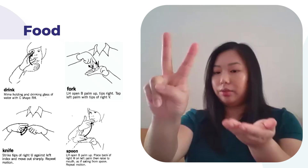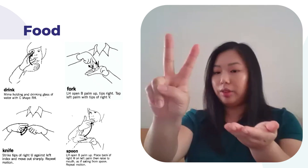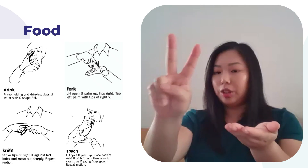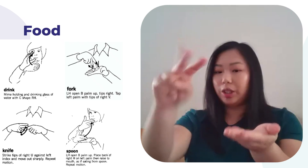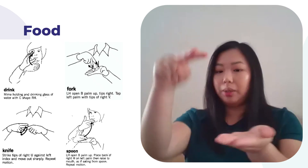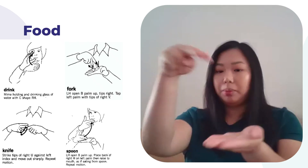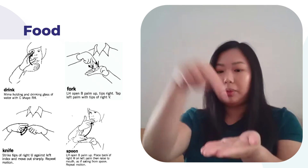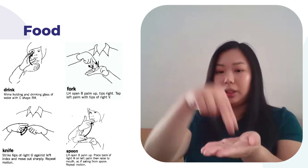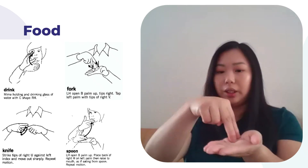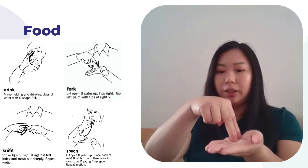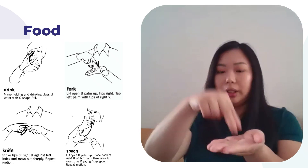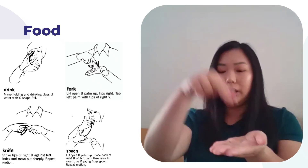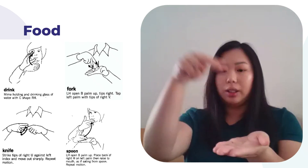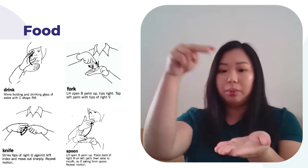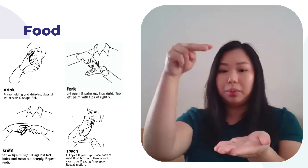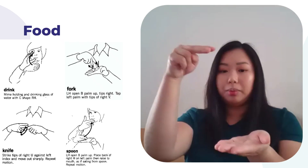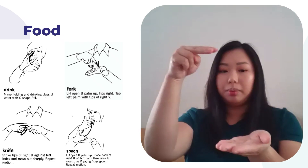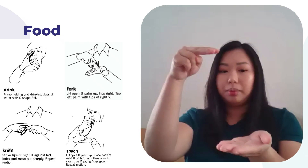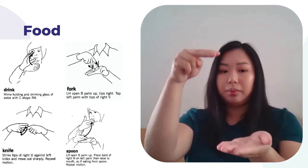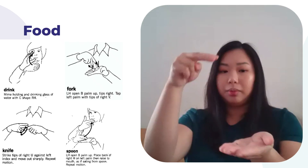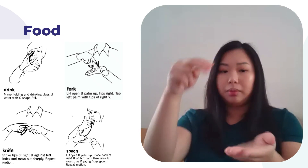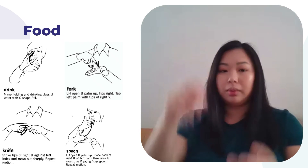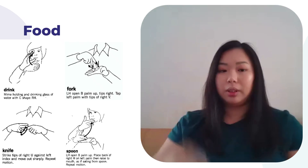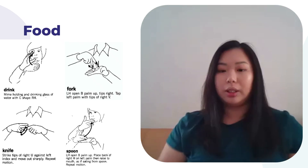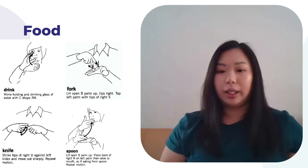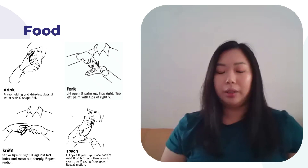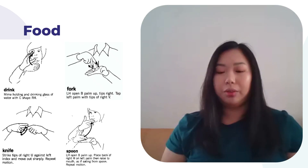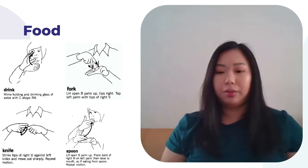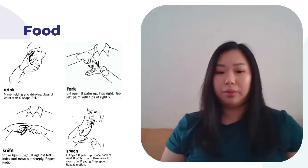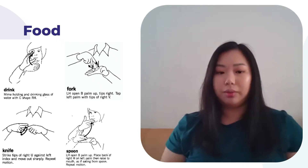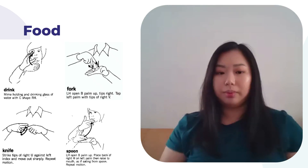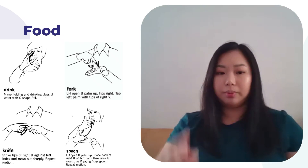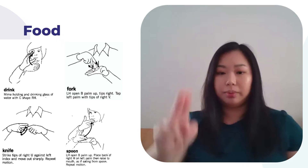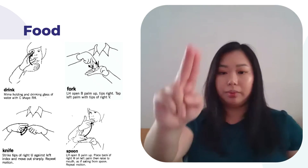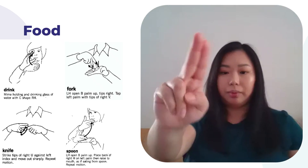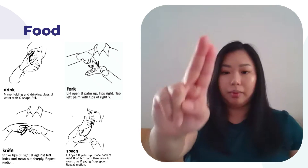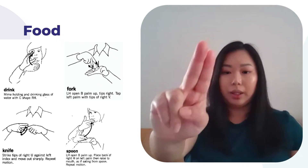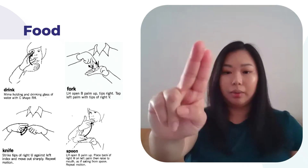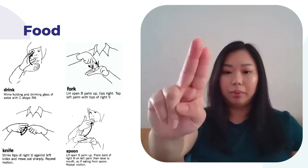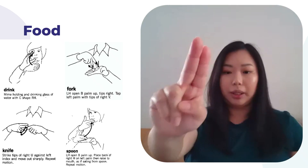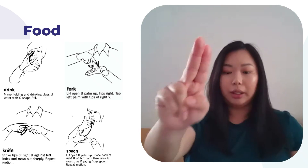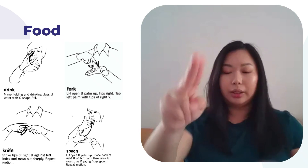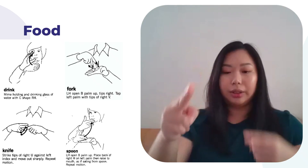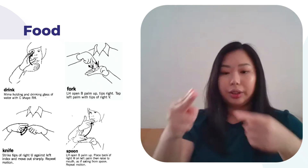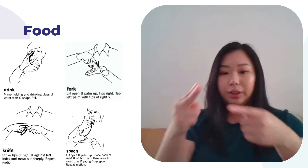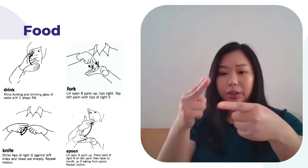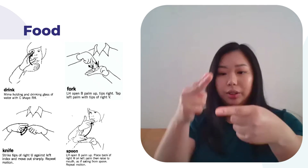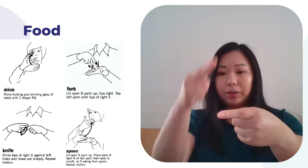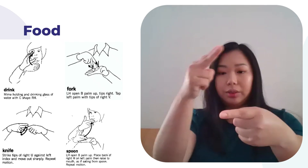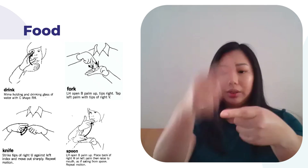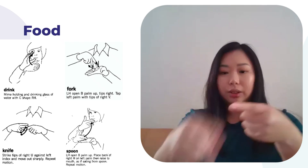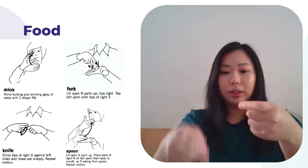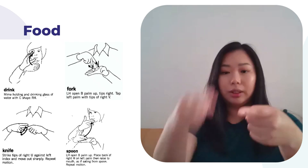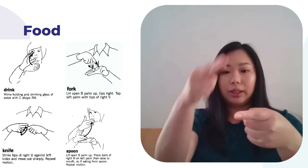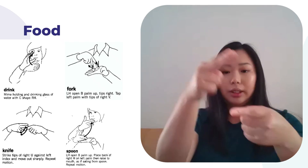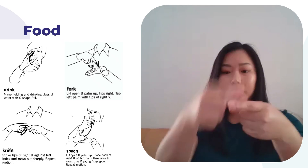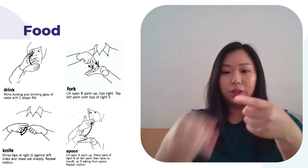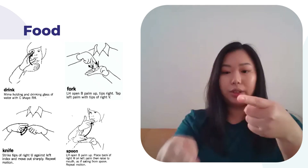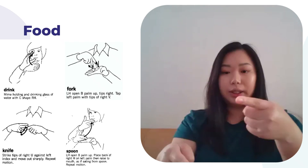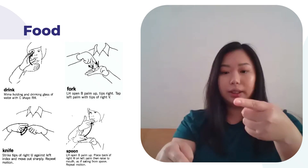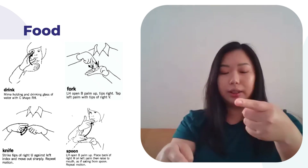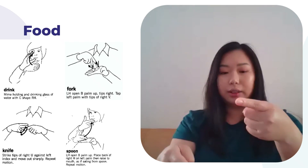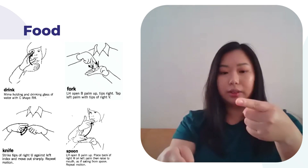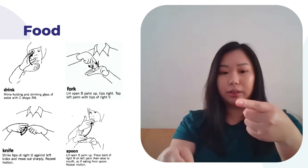Fork, V shape, down then up. Knife, make the letter U, cut